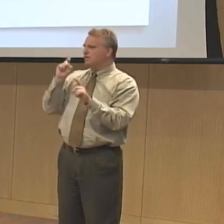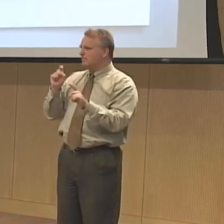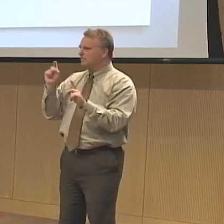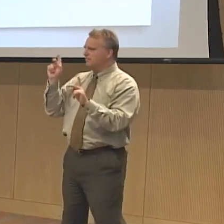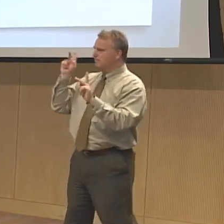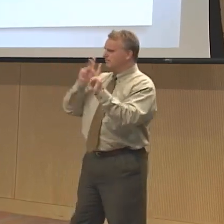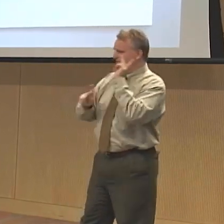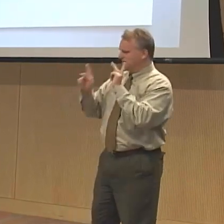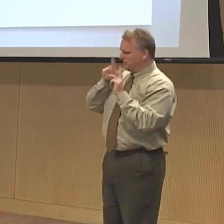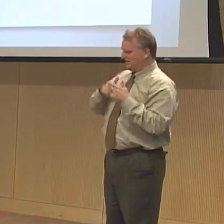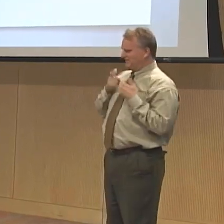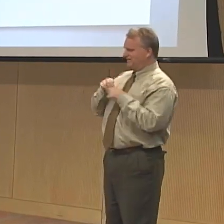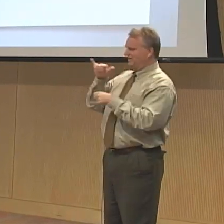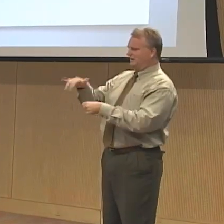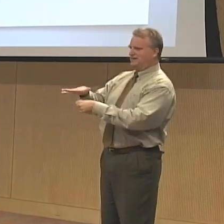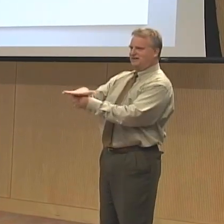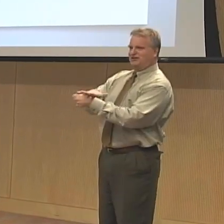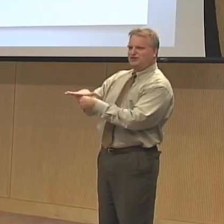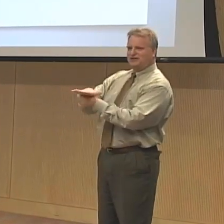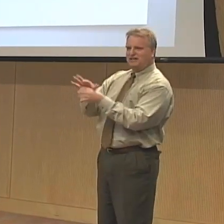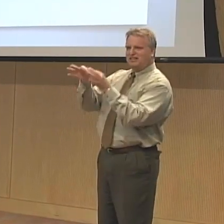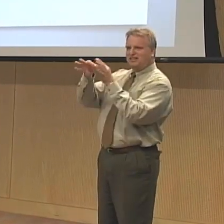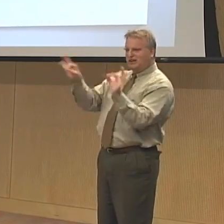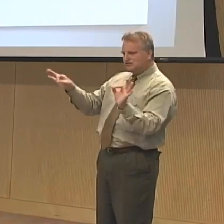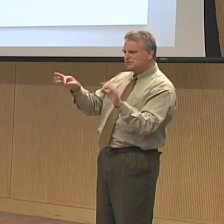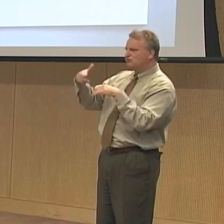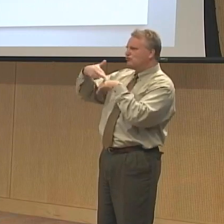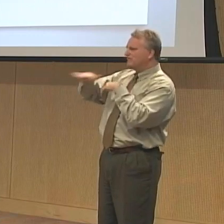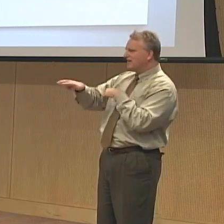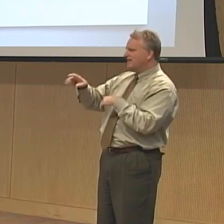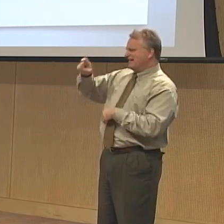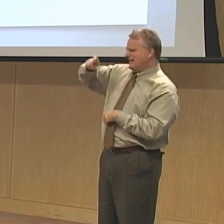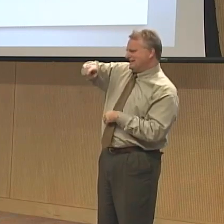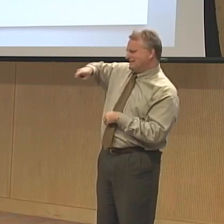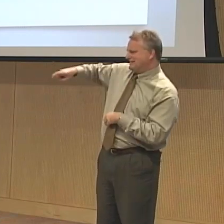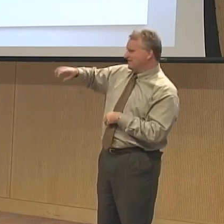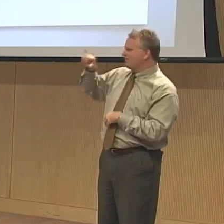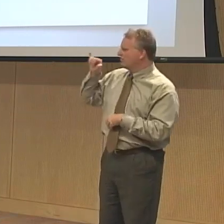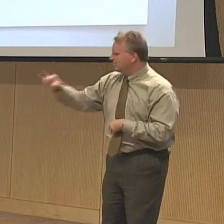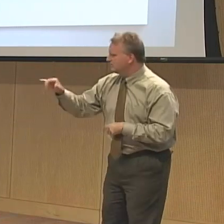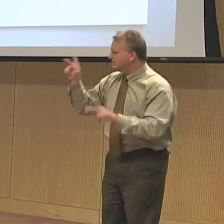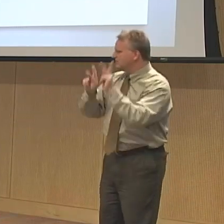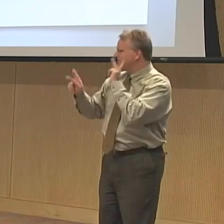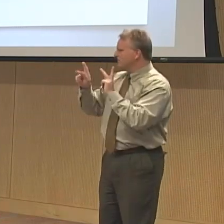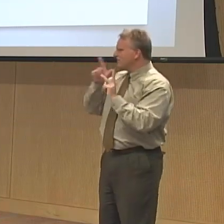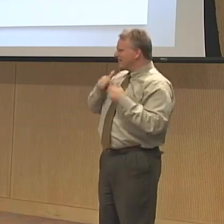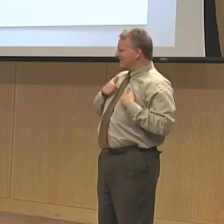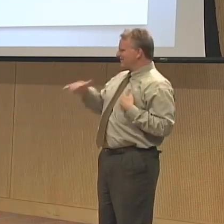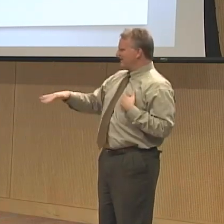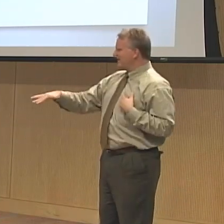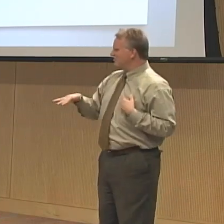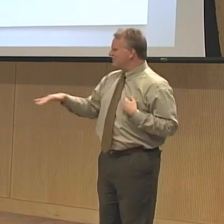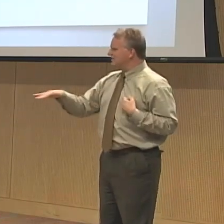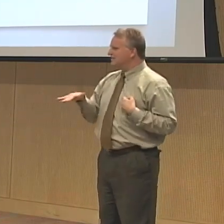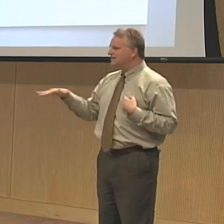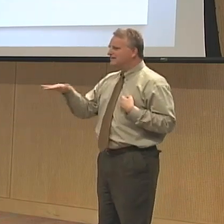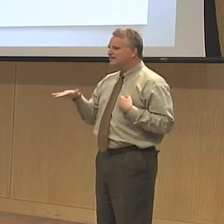develops because a group of people in a geographical region have that need. For whoever lives in that